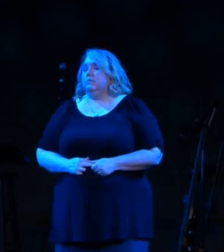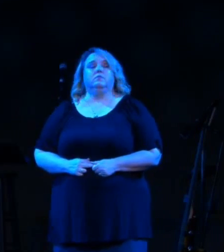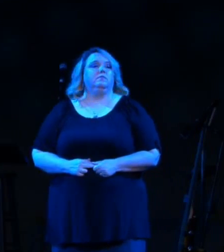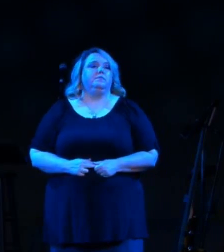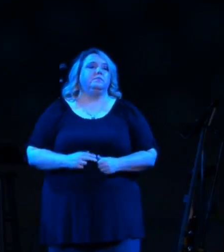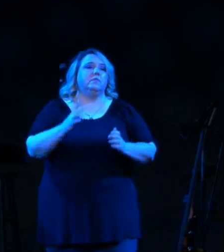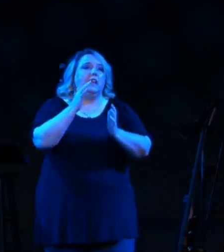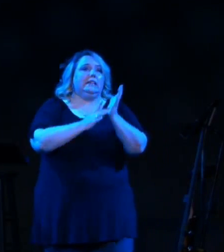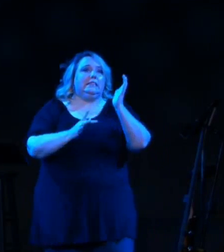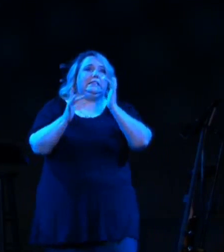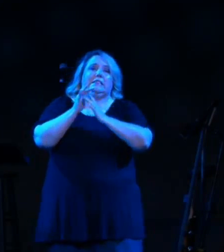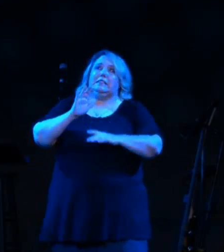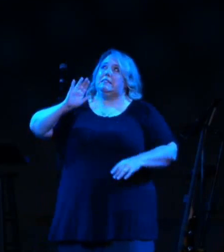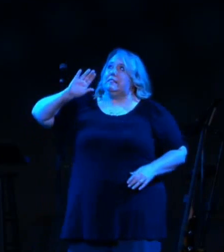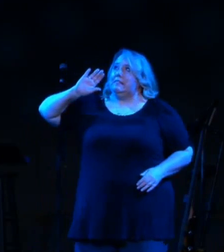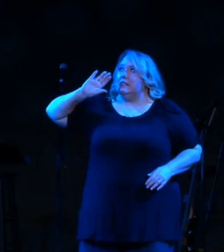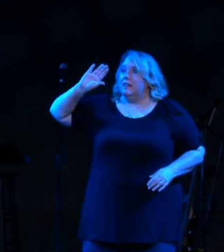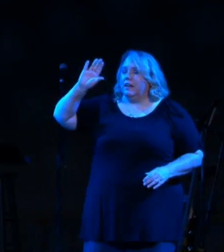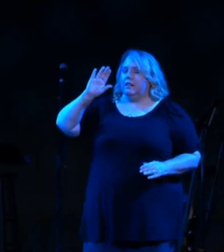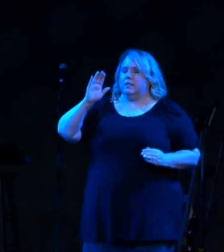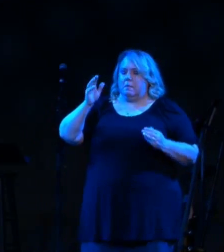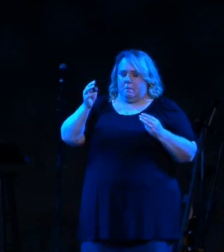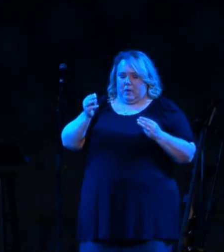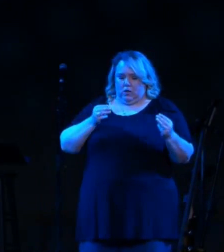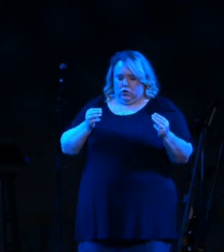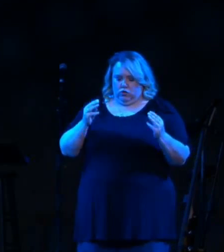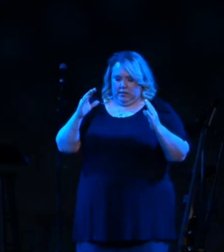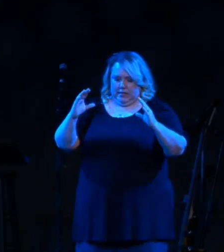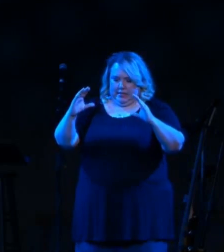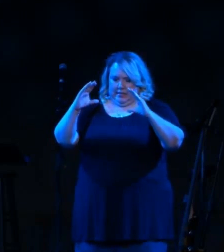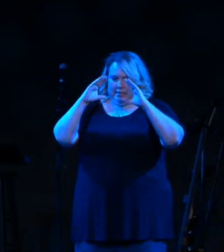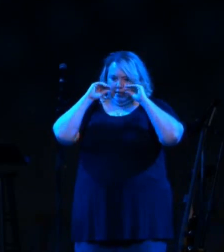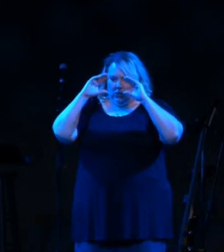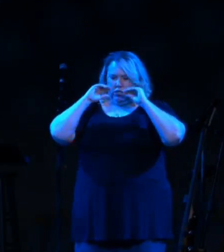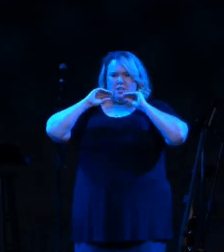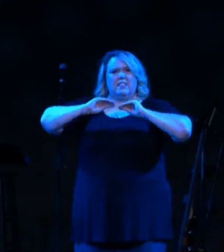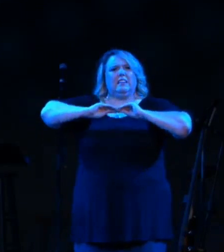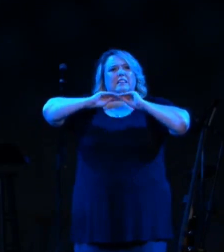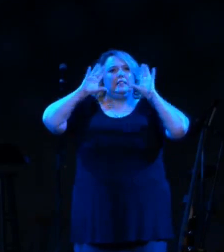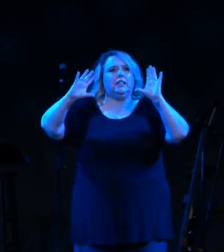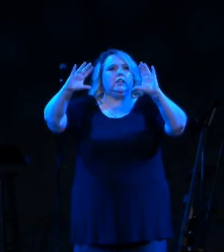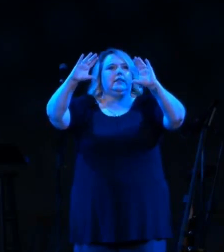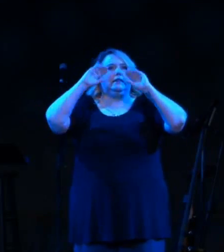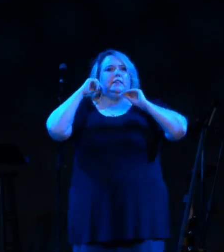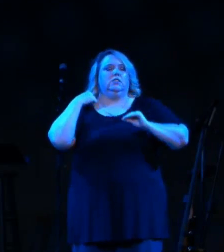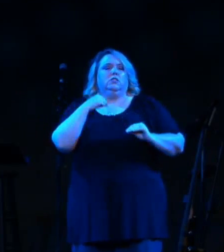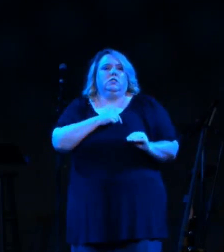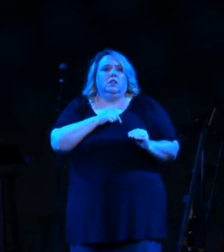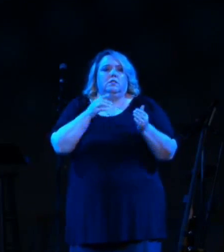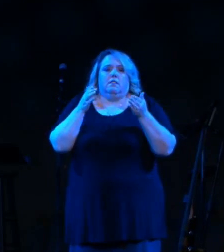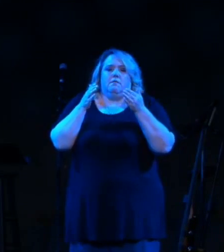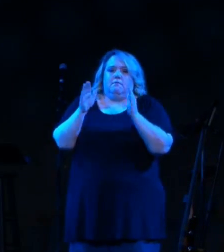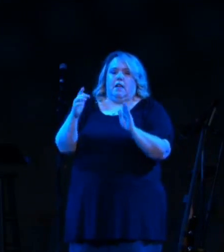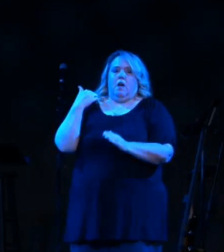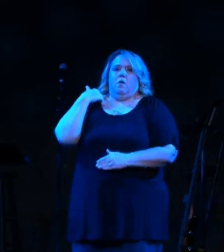Jesus' ministry clearly and plainly teaches us and enables us to see